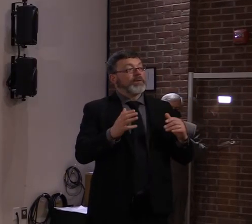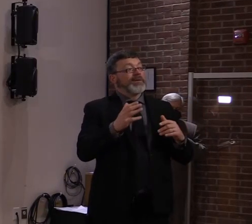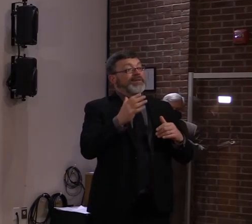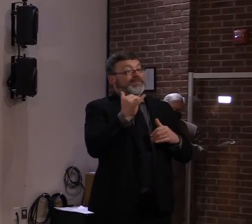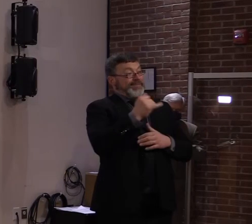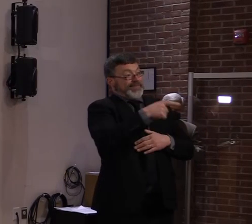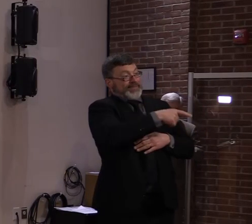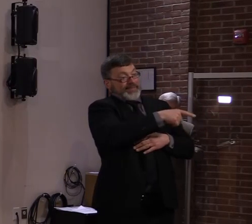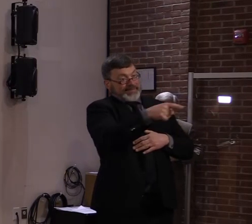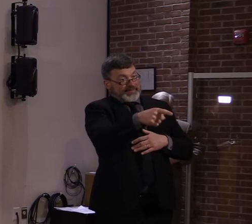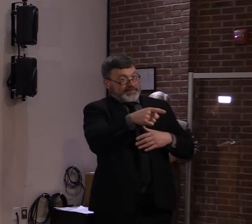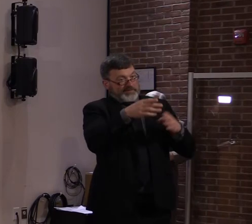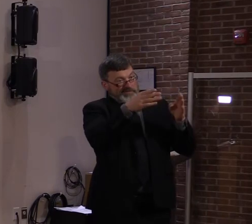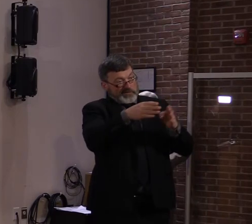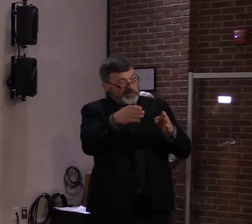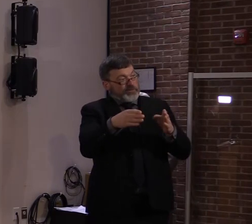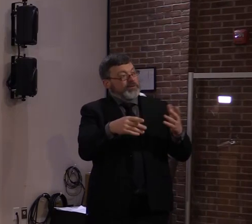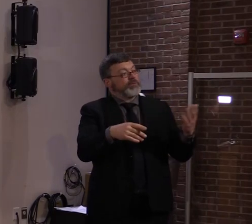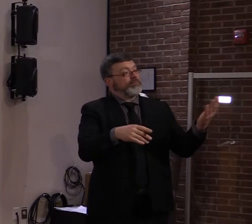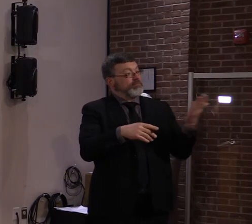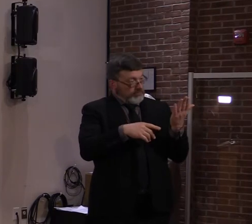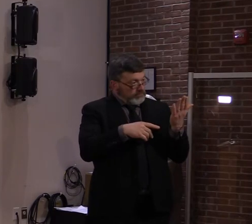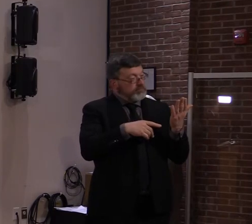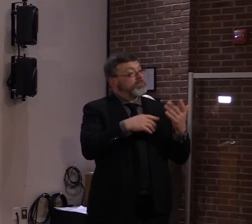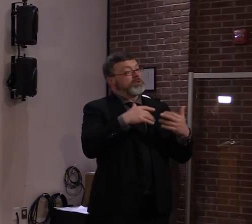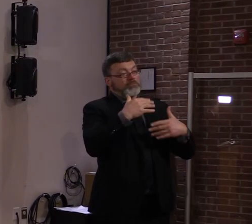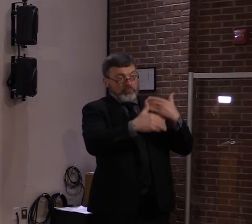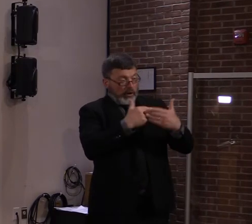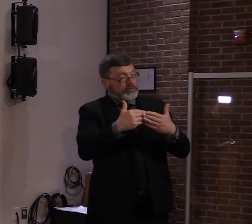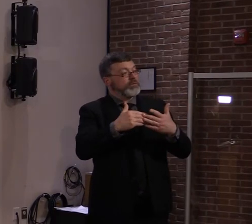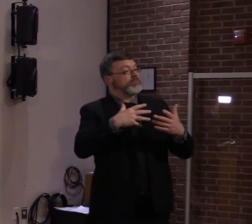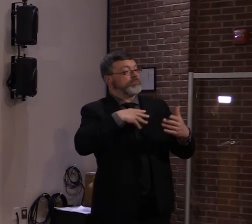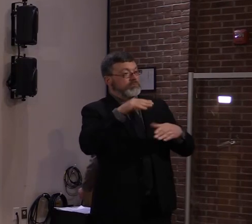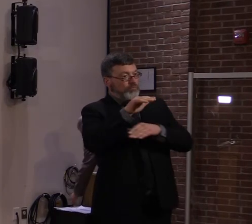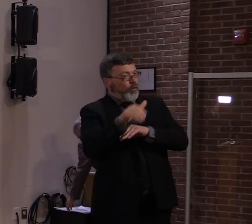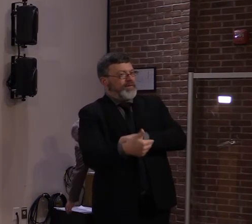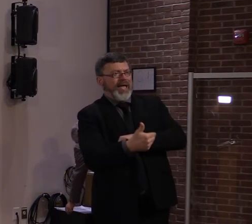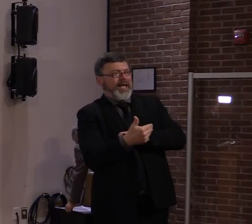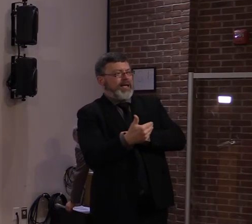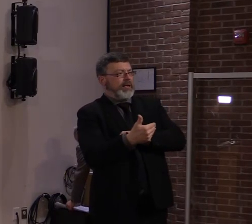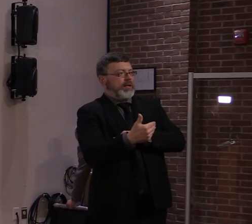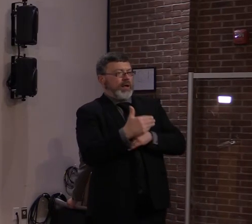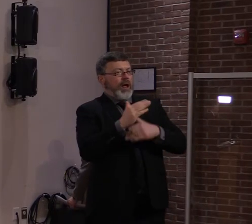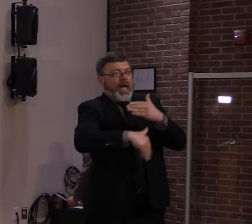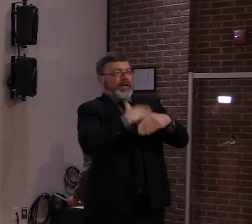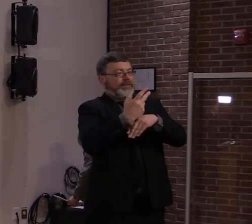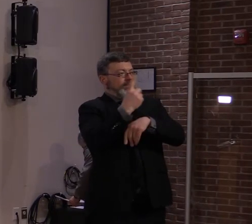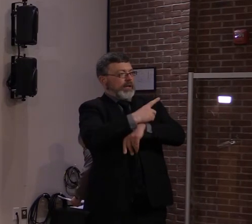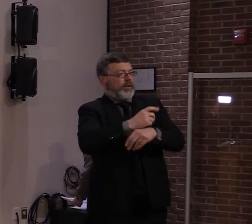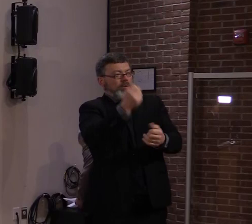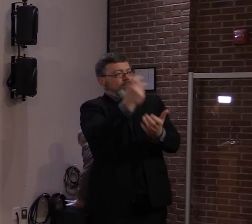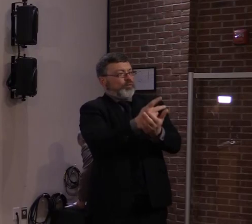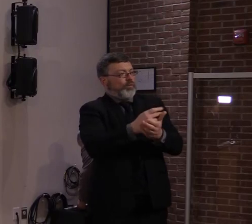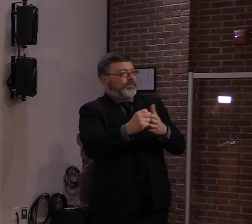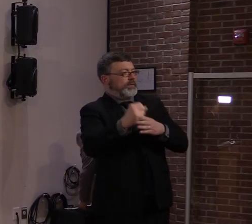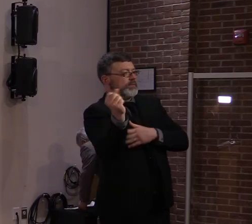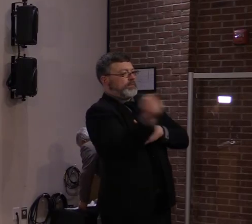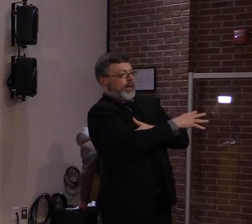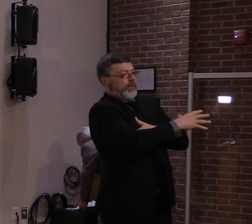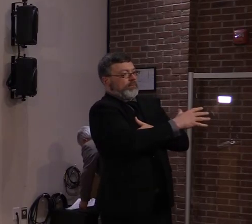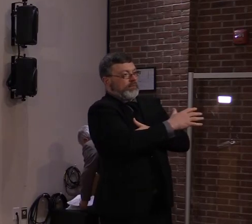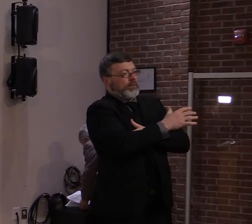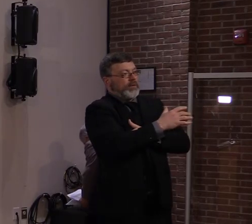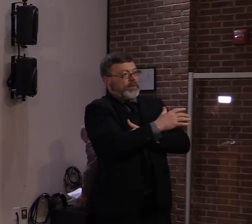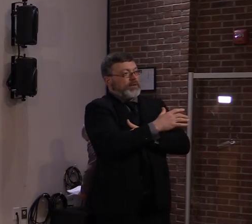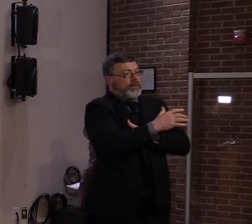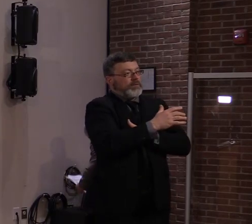process their initial claim overnight, and the next day they could potentially file for benefits with payment going out the following day. That's